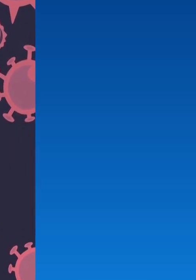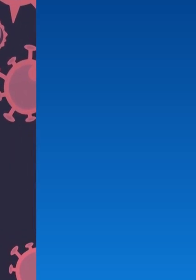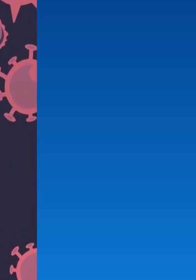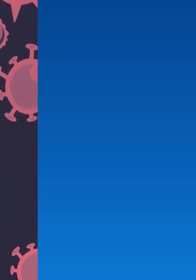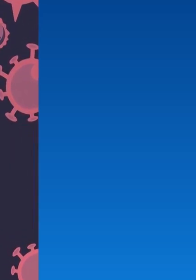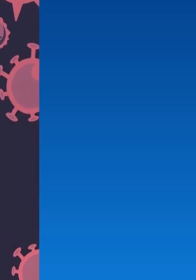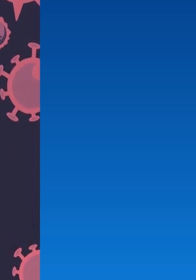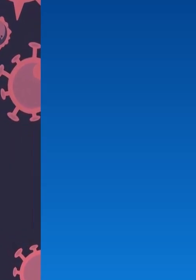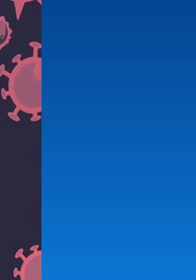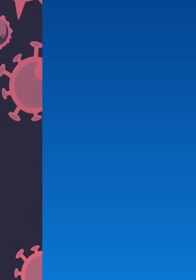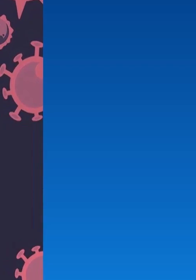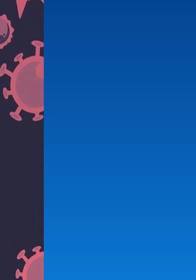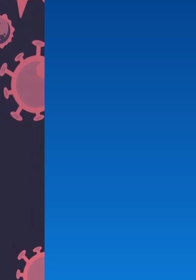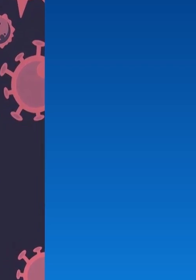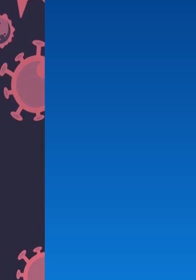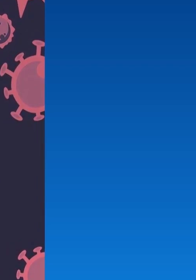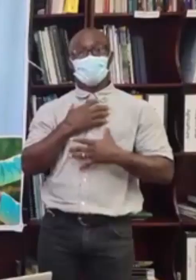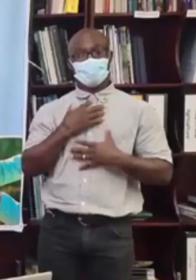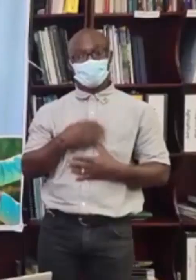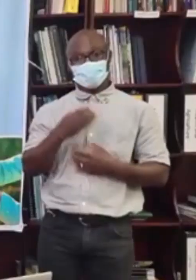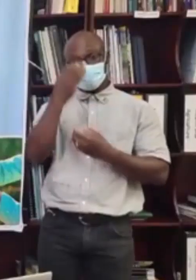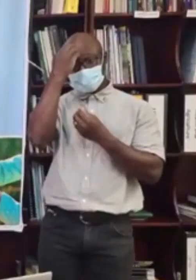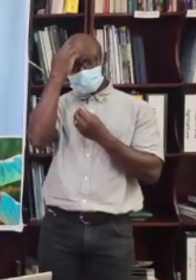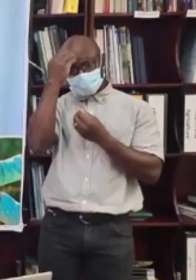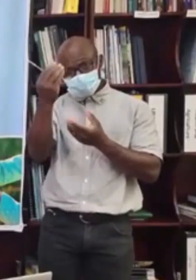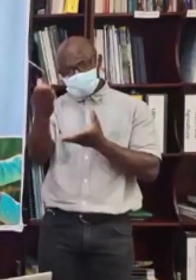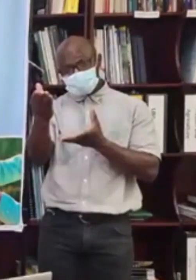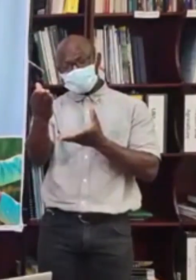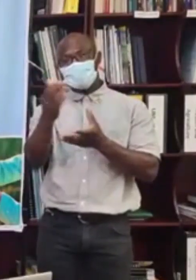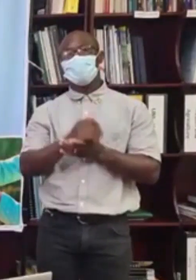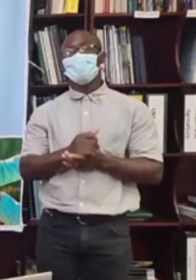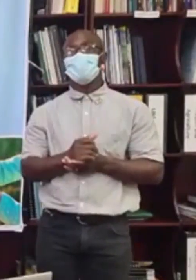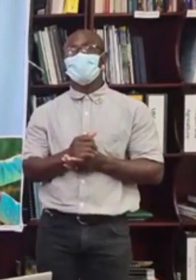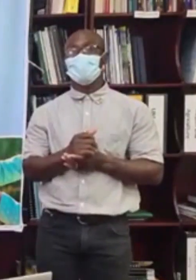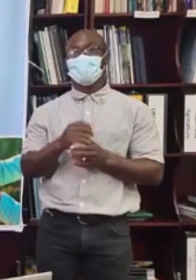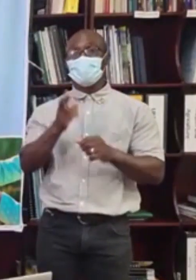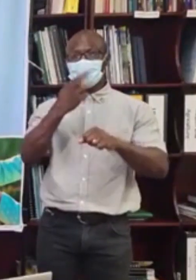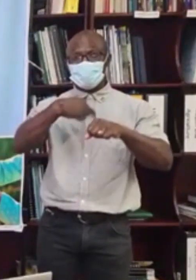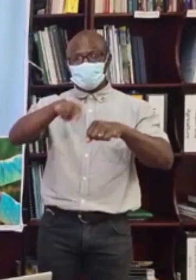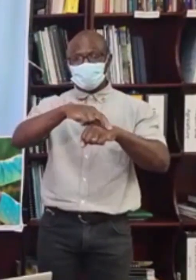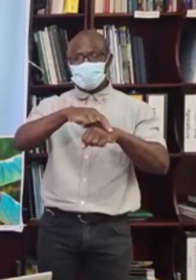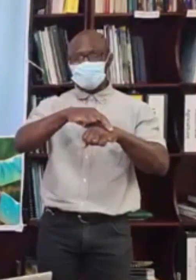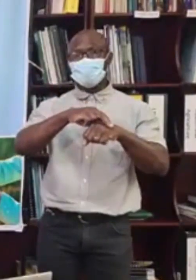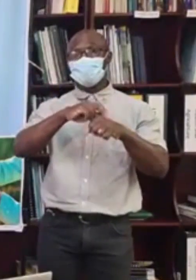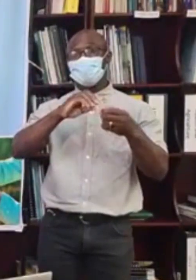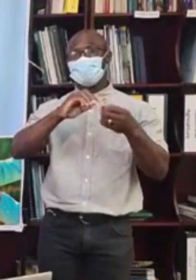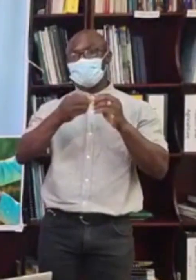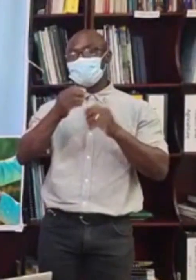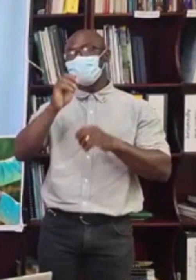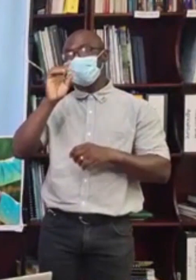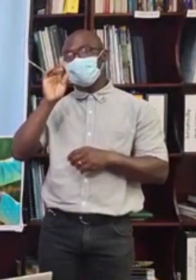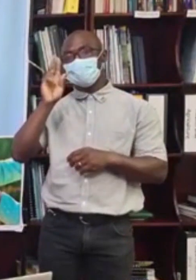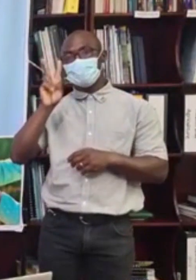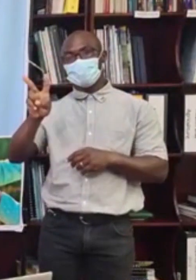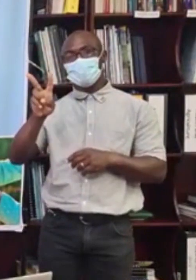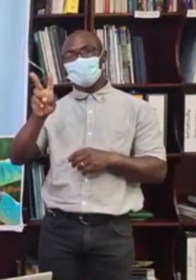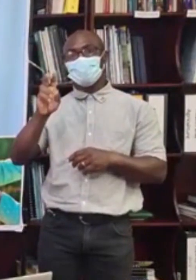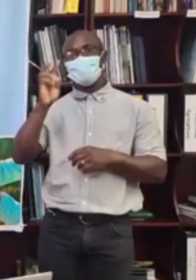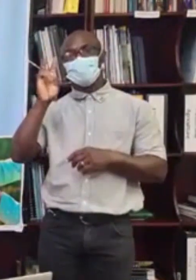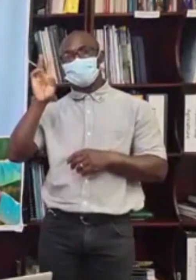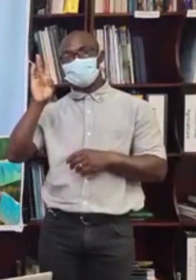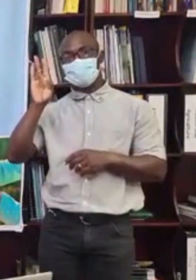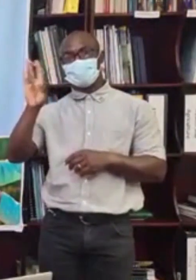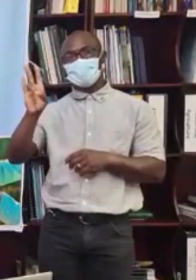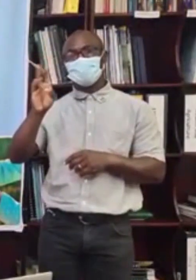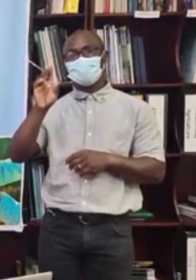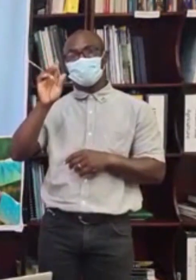recorded one confirmed case each, providing the nation on Thursday with an update of the current COVID-19 statistics.